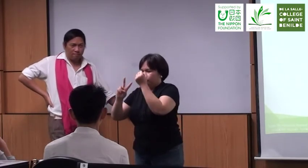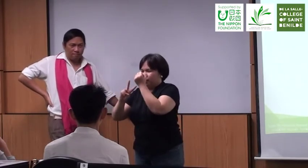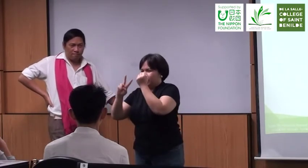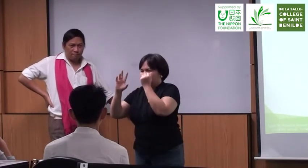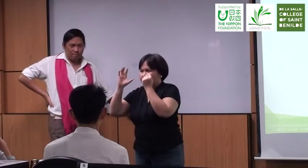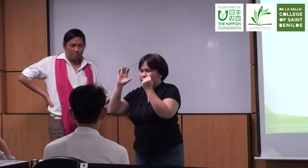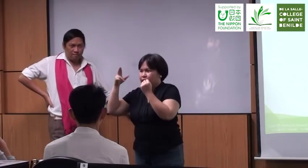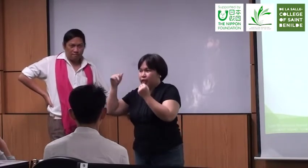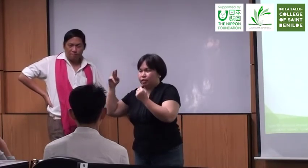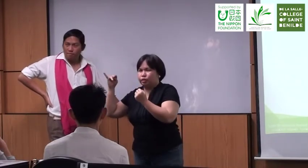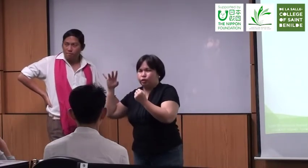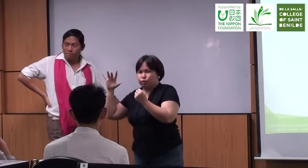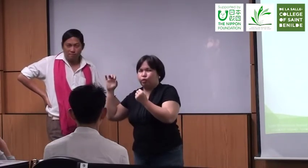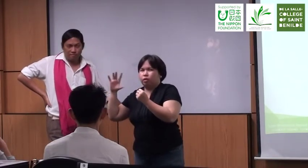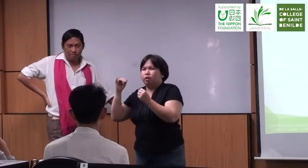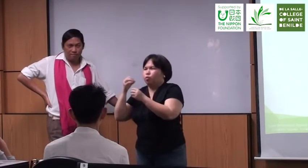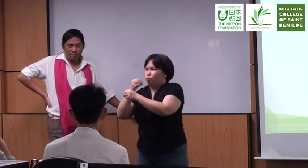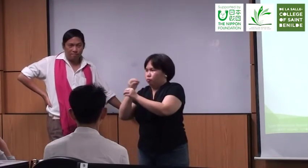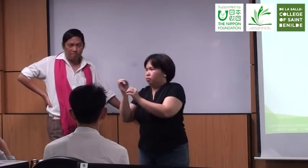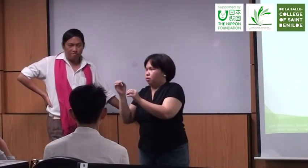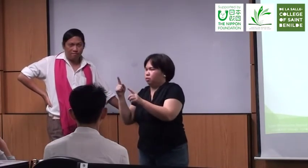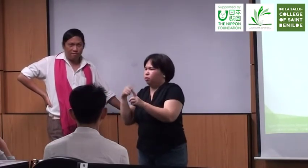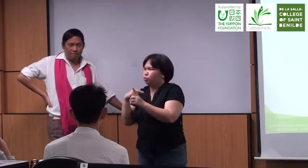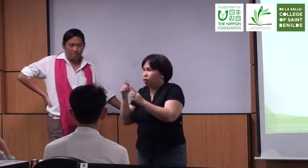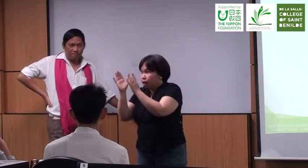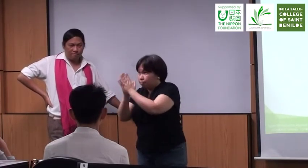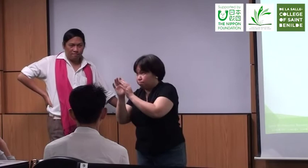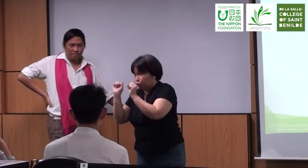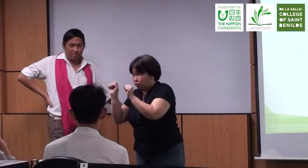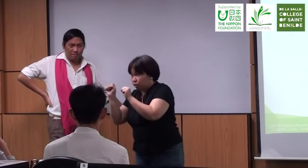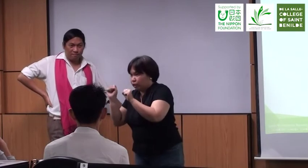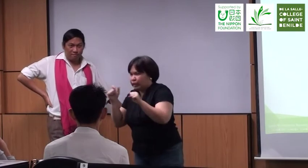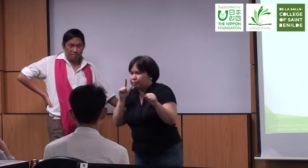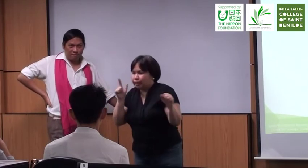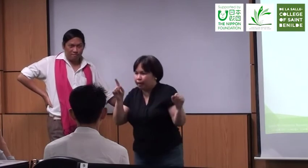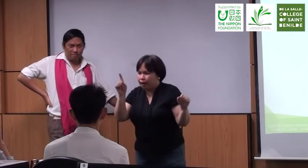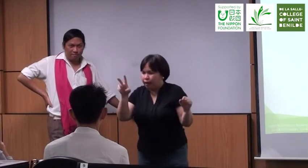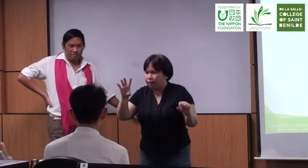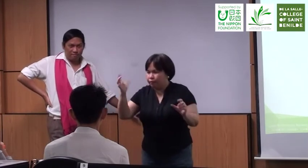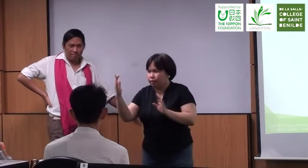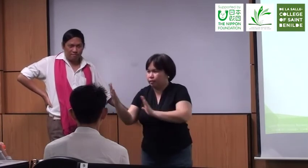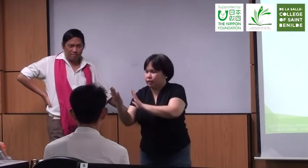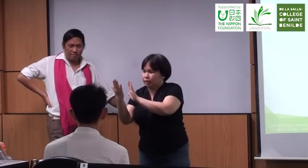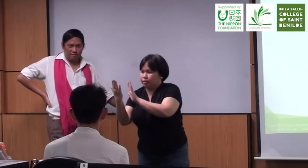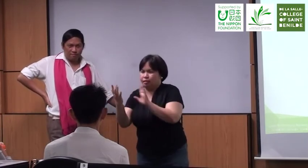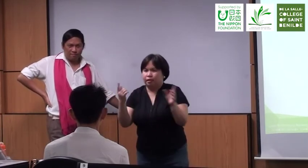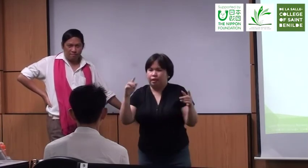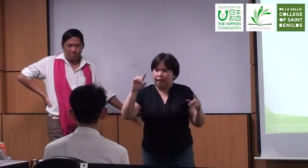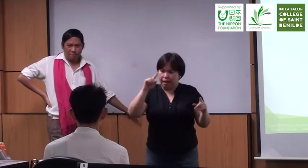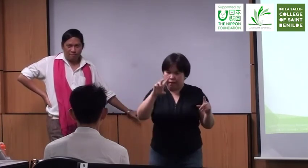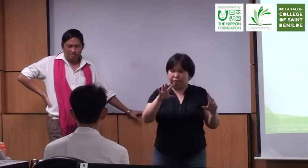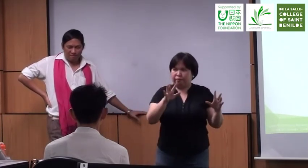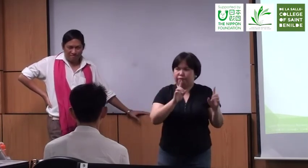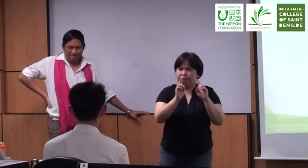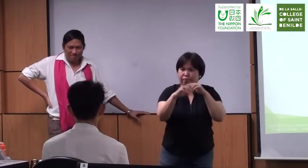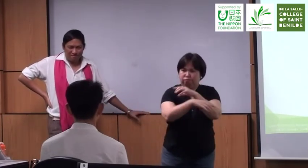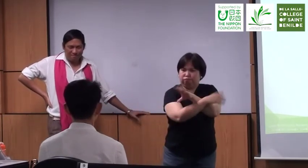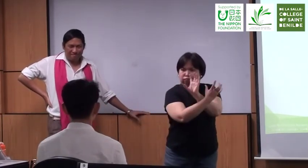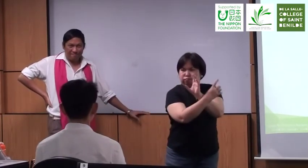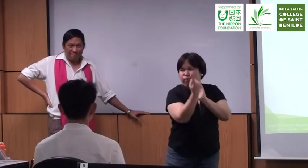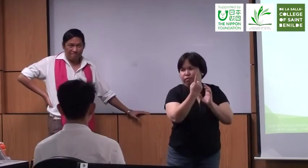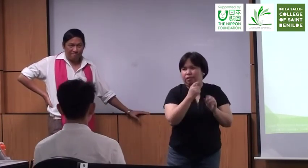So, kailangan mo na may permission. And dapat may level of competency doon sa